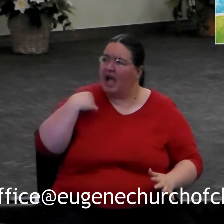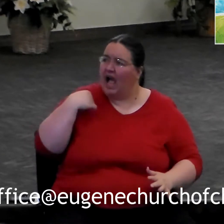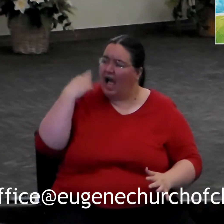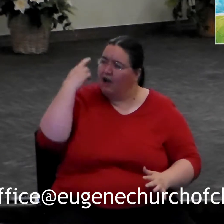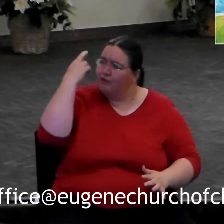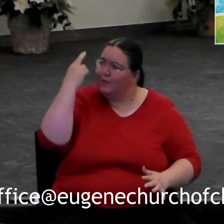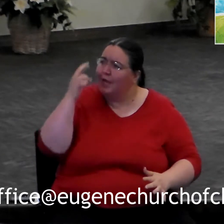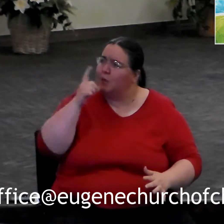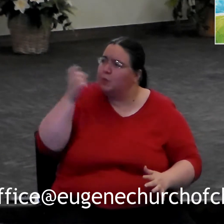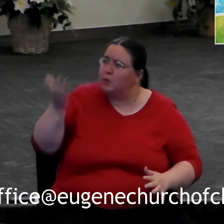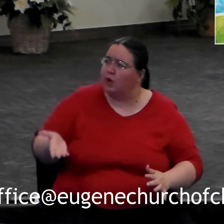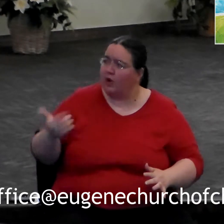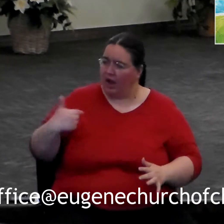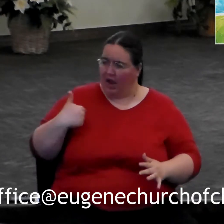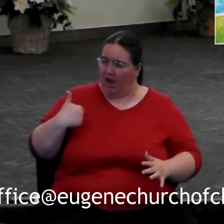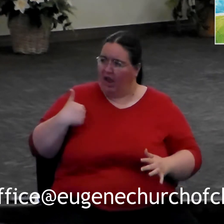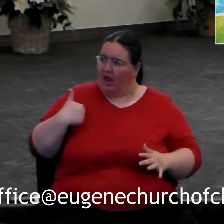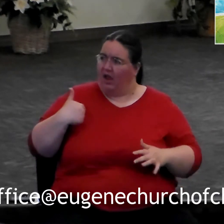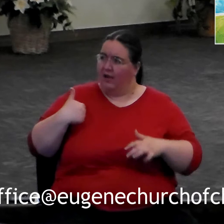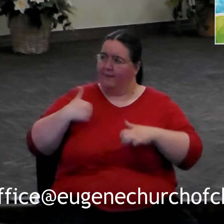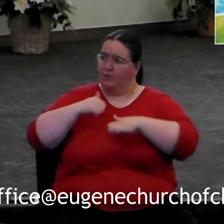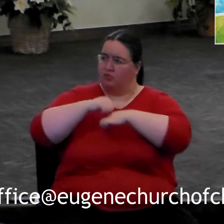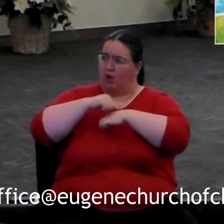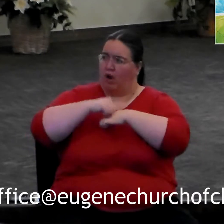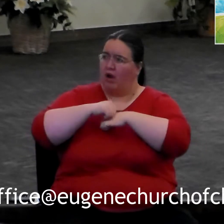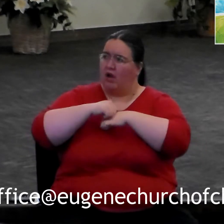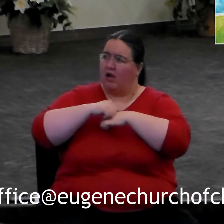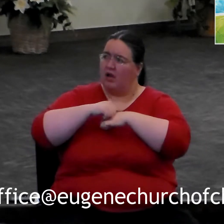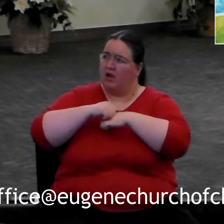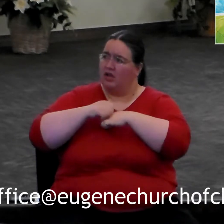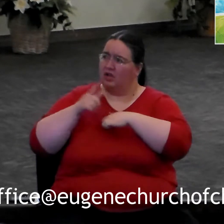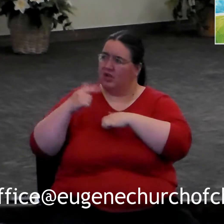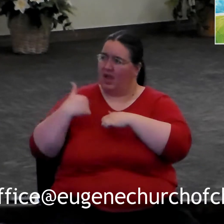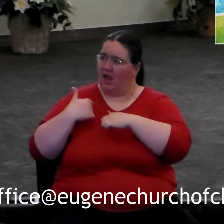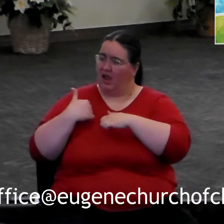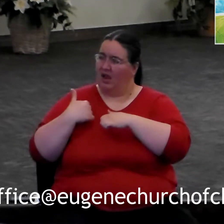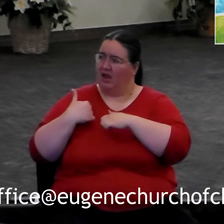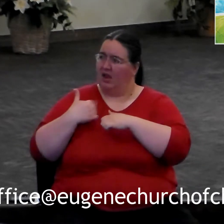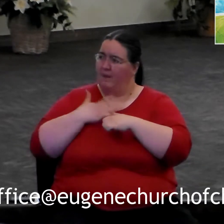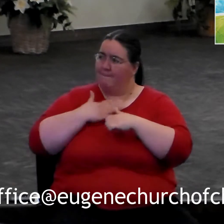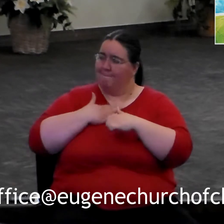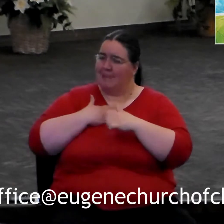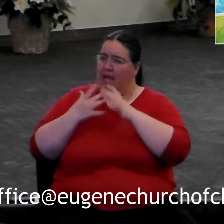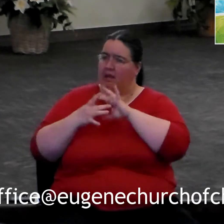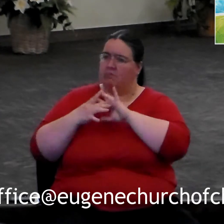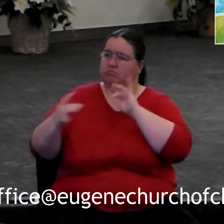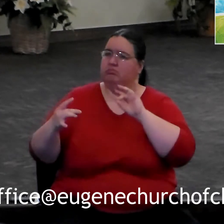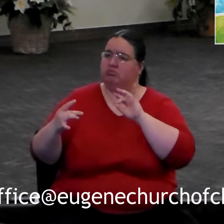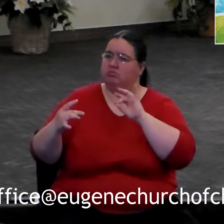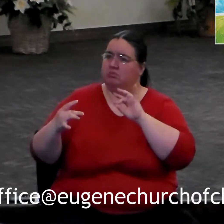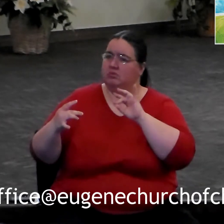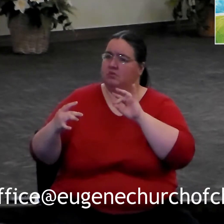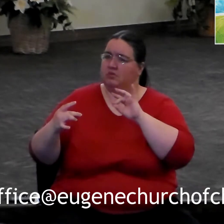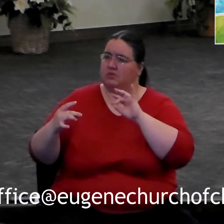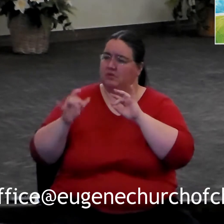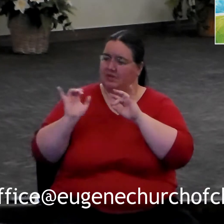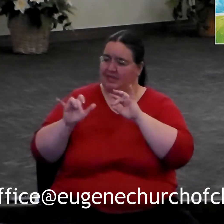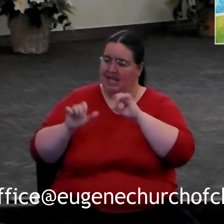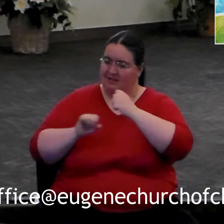On the rock, you're going to build this church. On the foundation of what I've said, this is it. I figured it out when nobody else could.